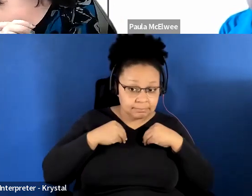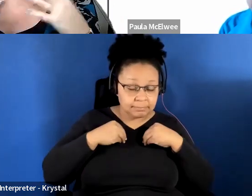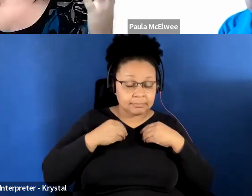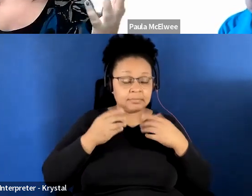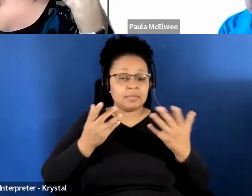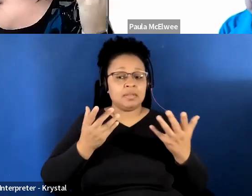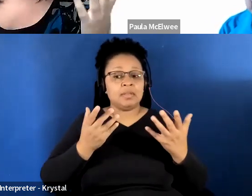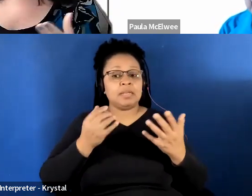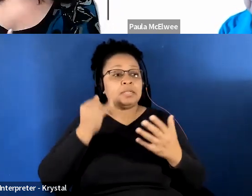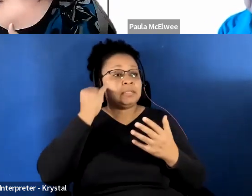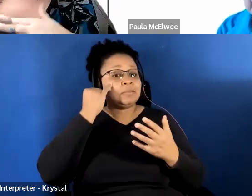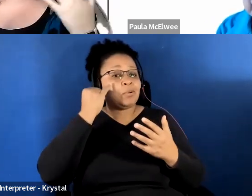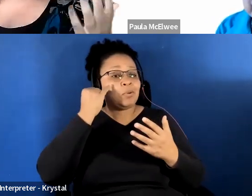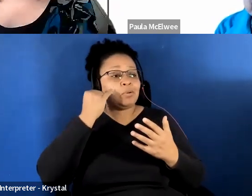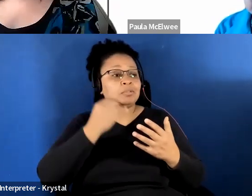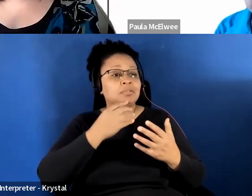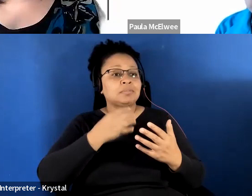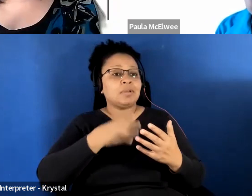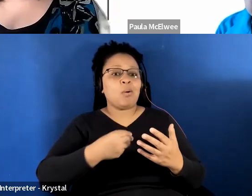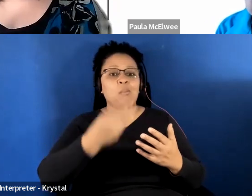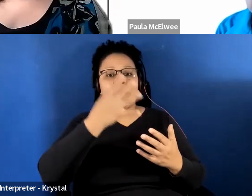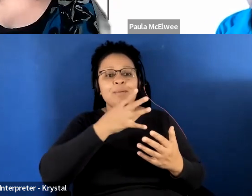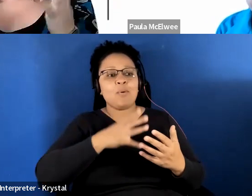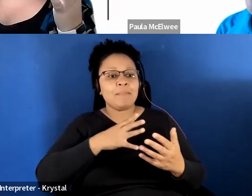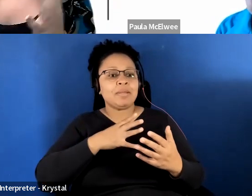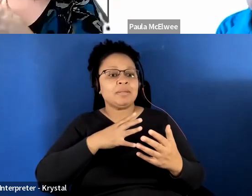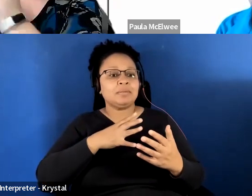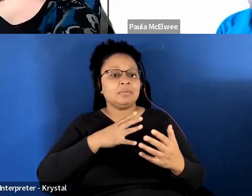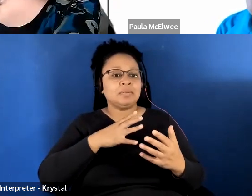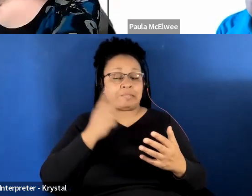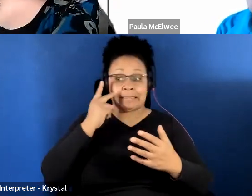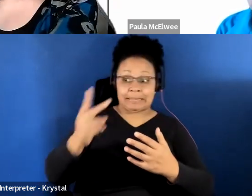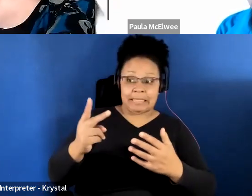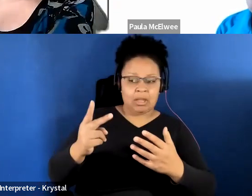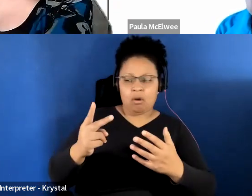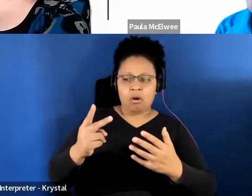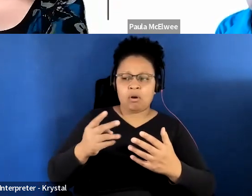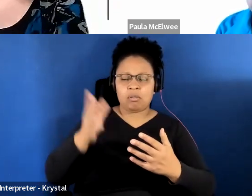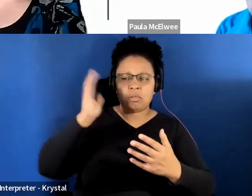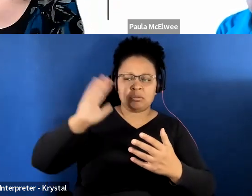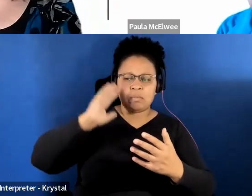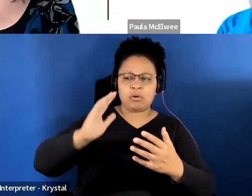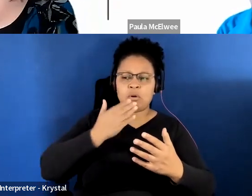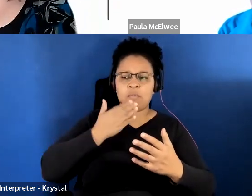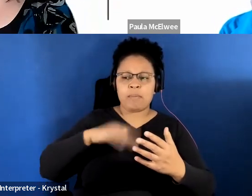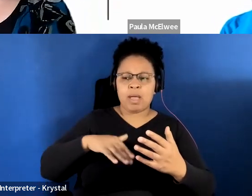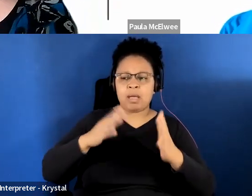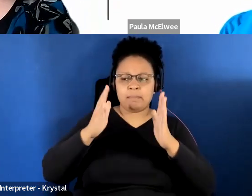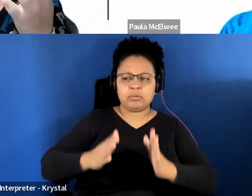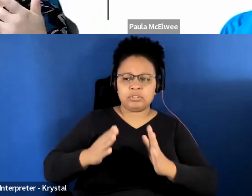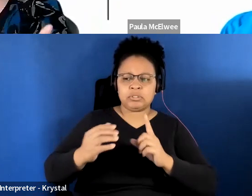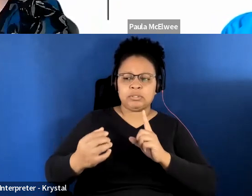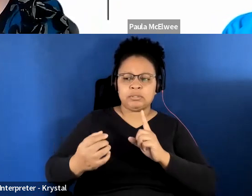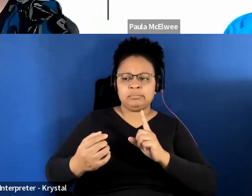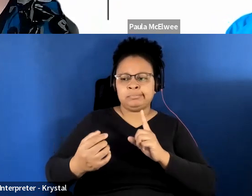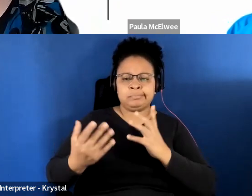a white woman remind them of this bad person that did something to them. Okay, well, we're gonna try to get somebody else. Right, exactly. Just